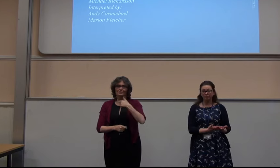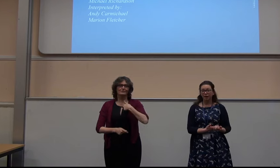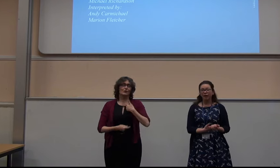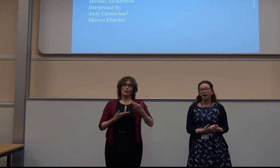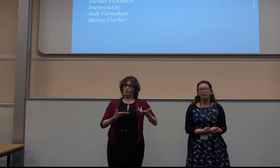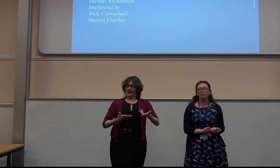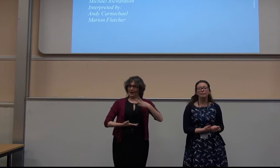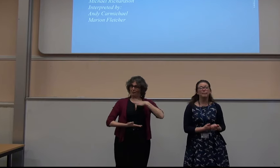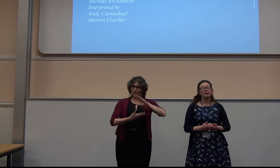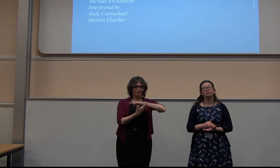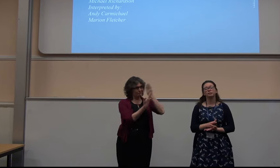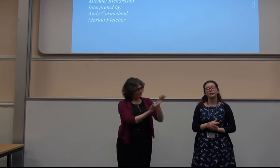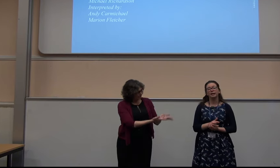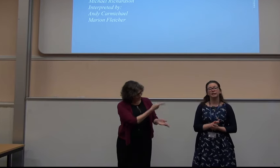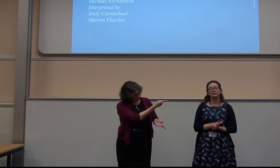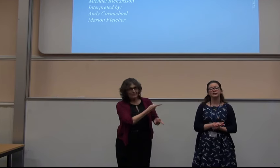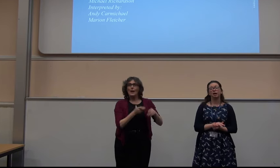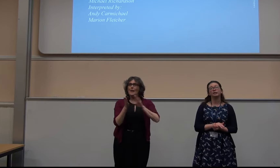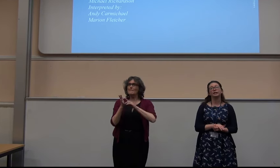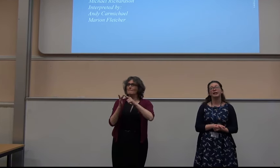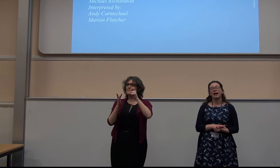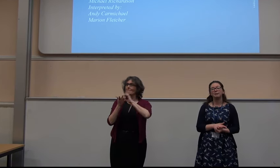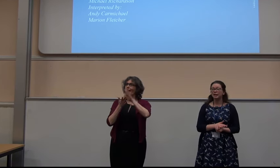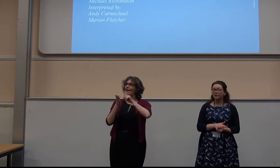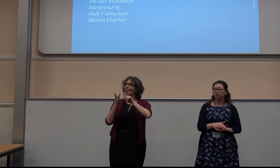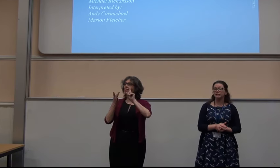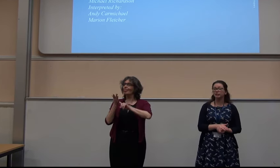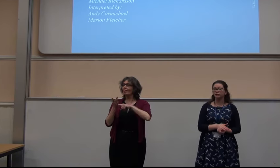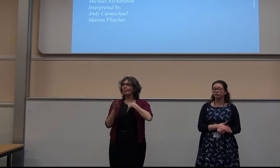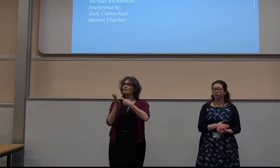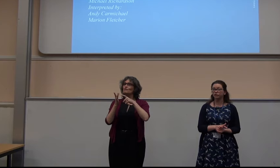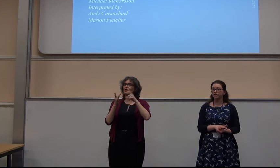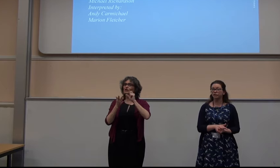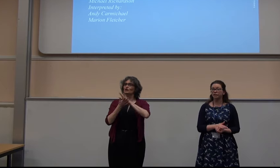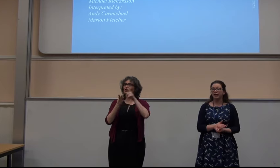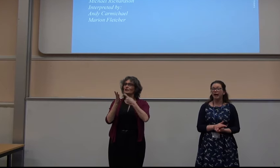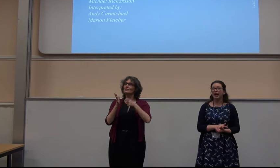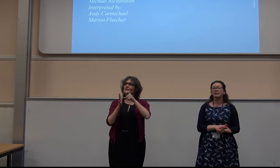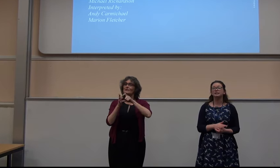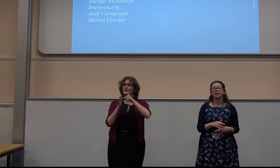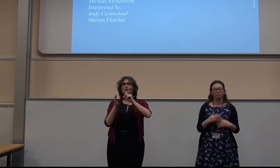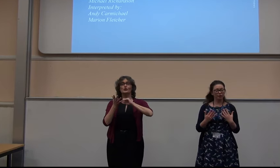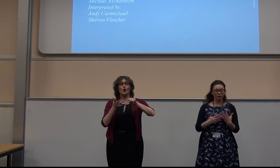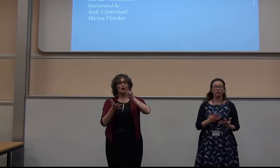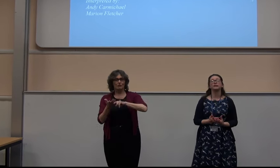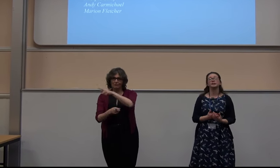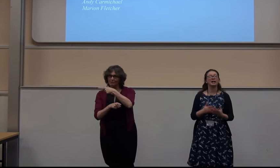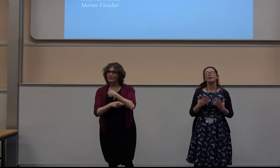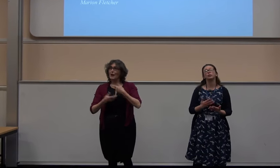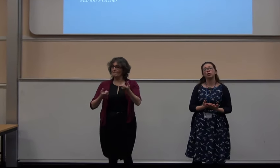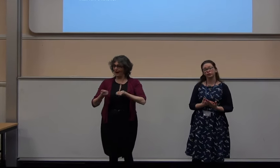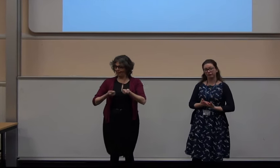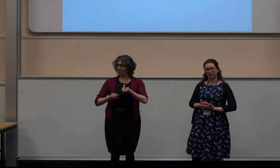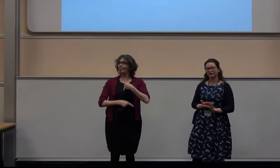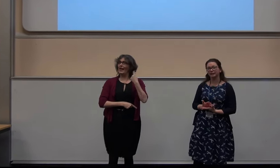Richardson. Michael is currently a PhD student at